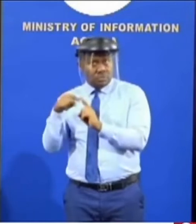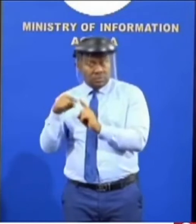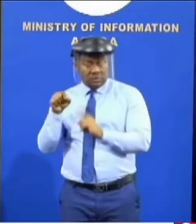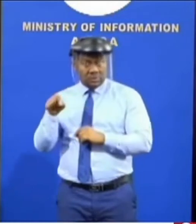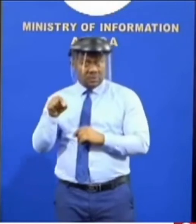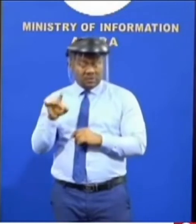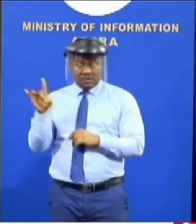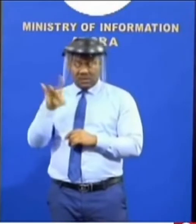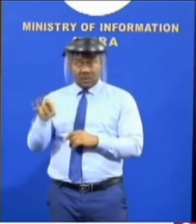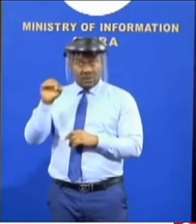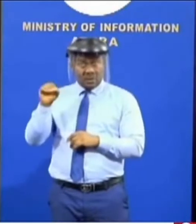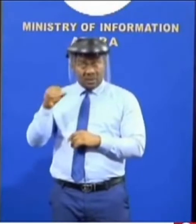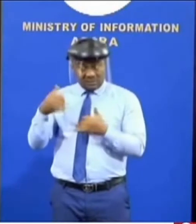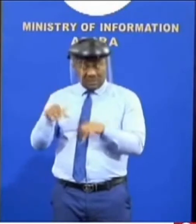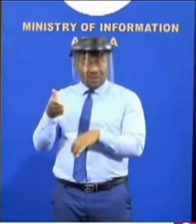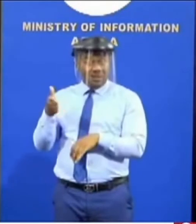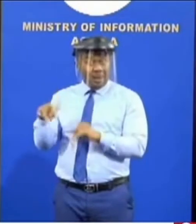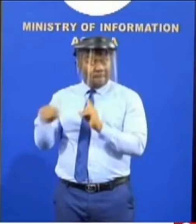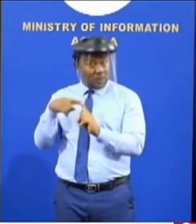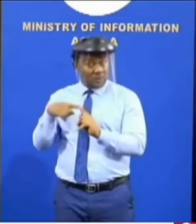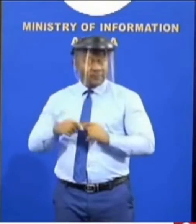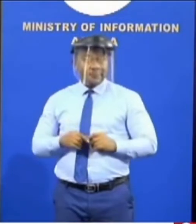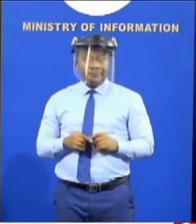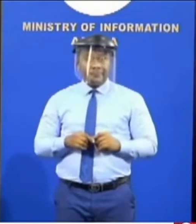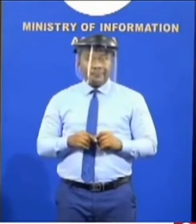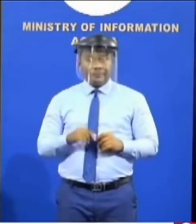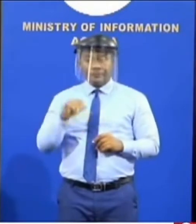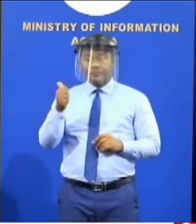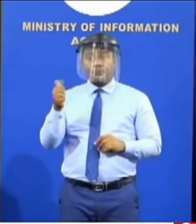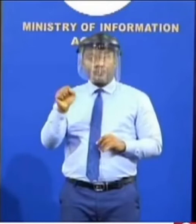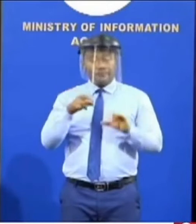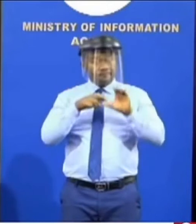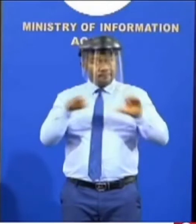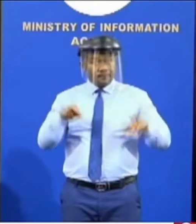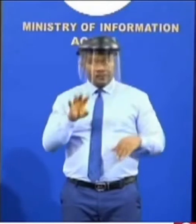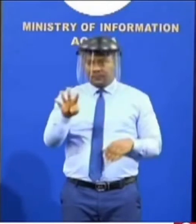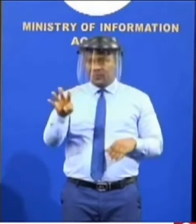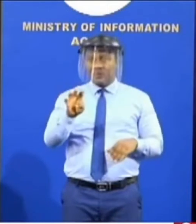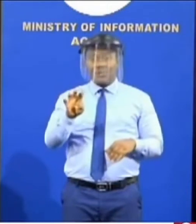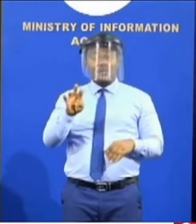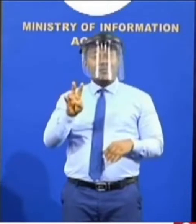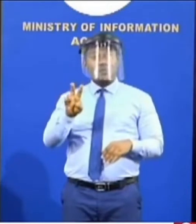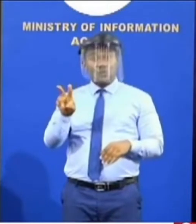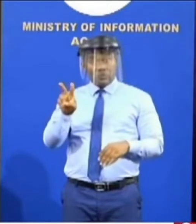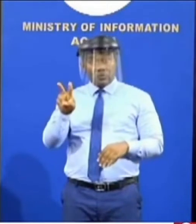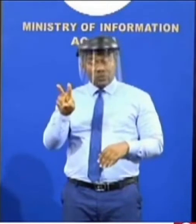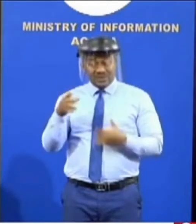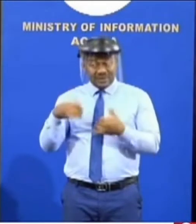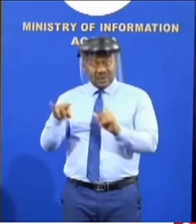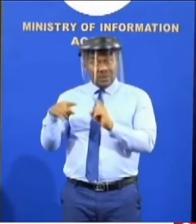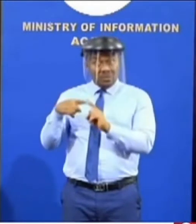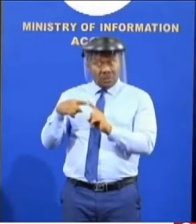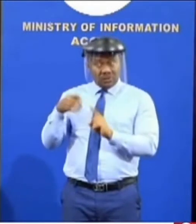80 active cases. Ashanti has 472 active cases out